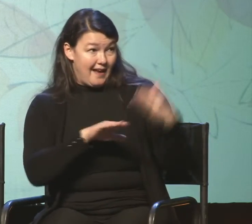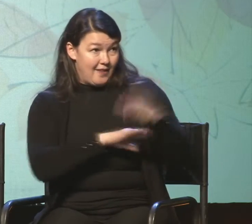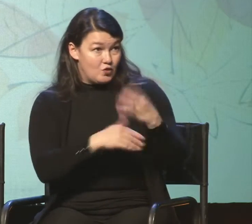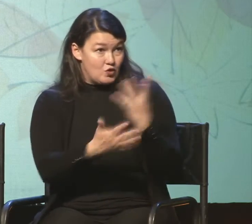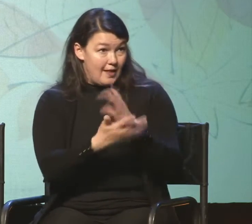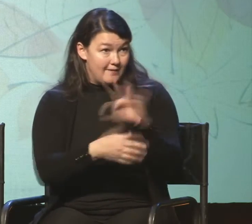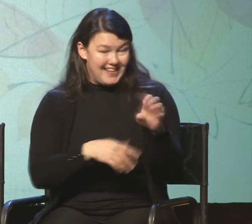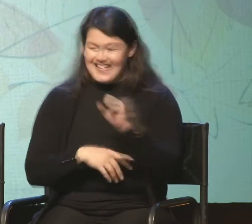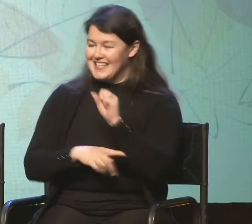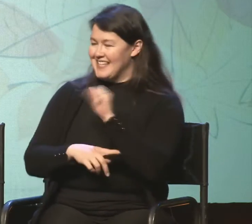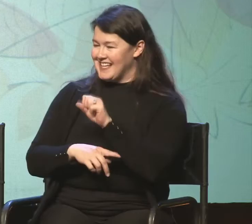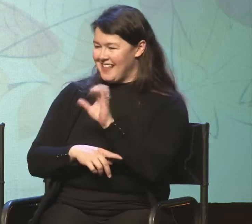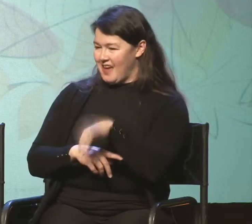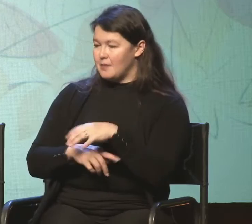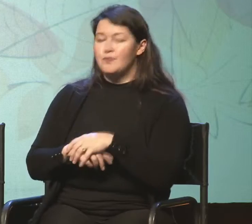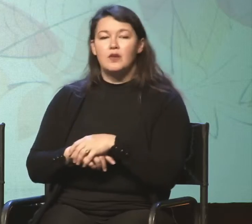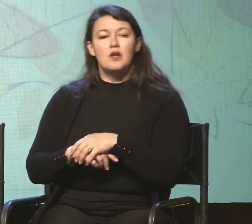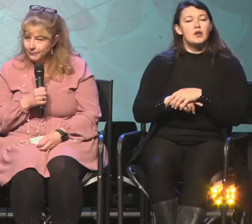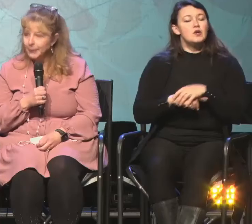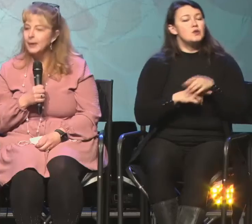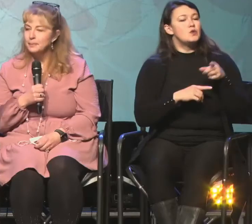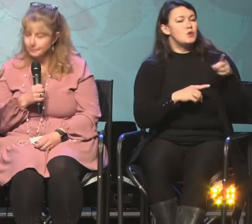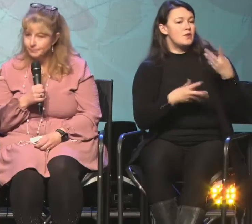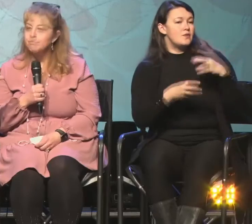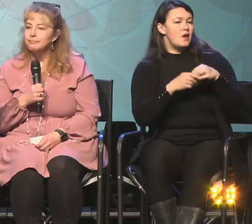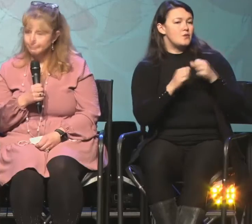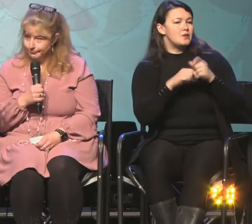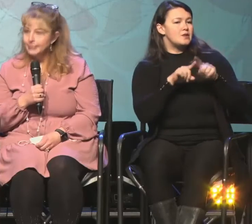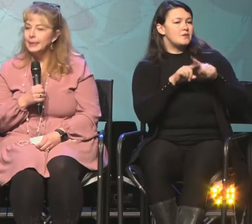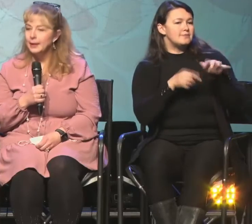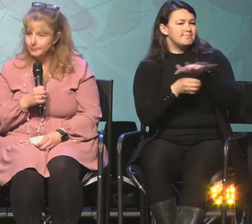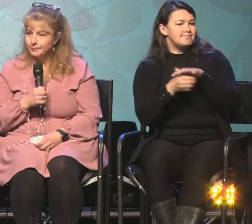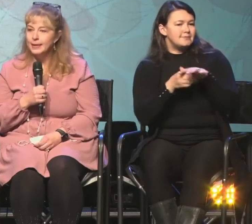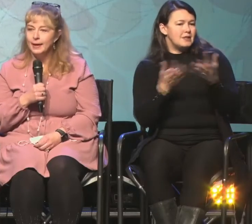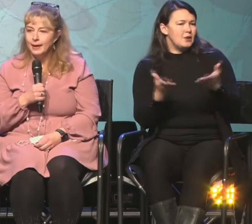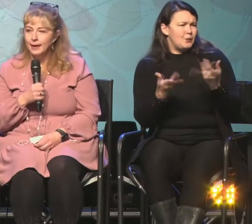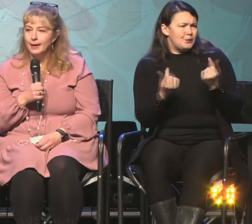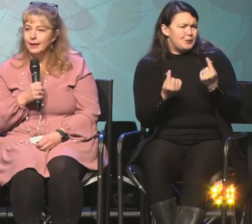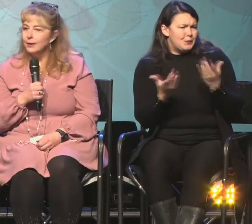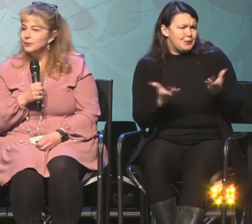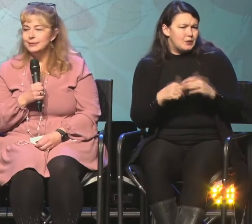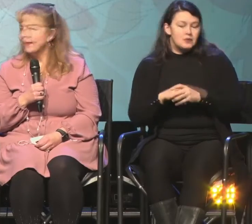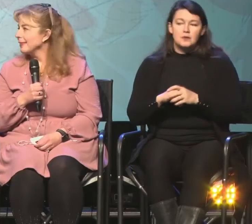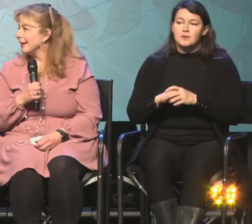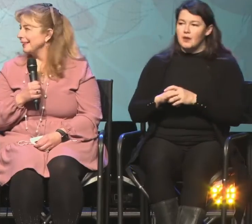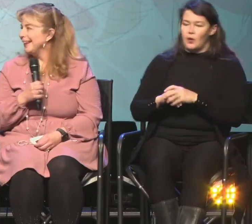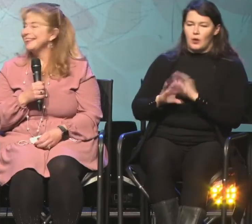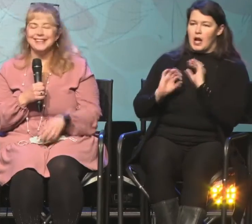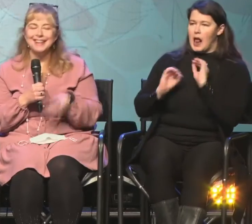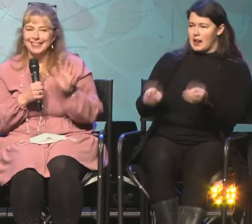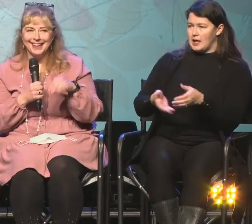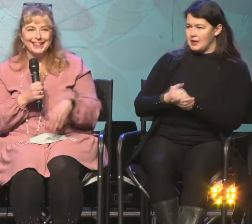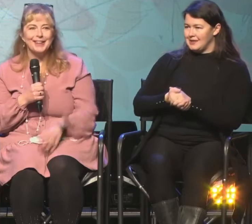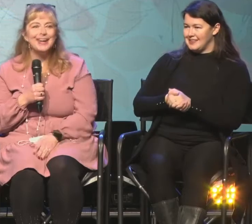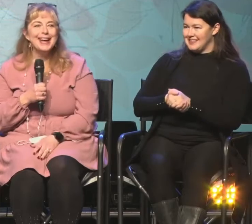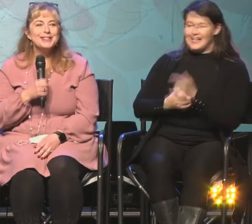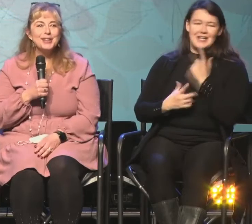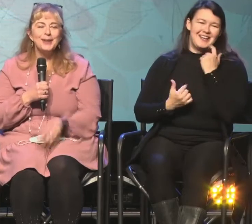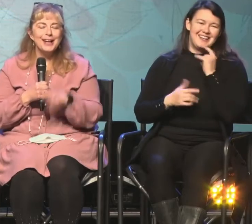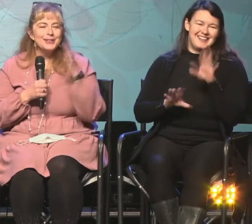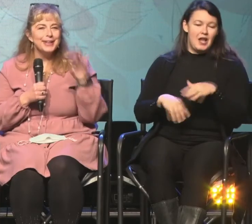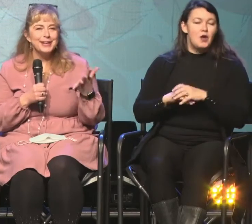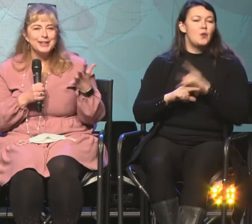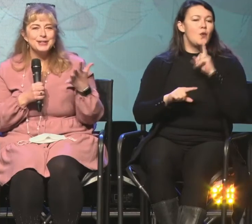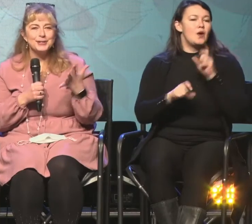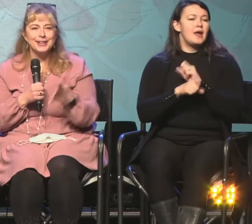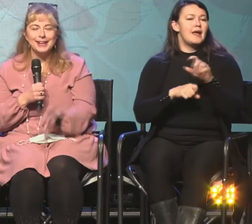like that. And you're engaged in some areas around here, involvement. What do you do around here? Oh, nothing. Nothing. Nothing, no. So